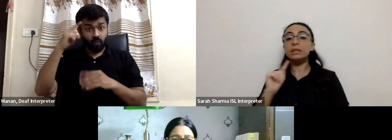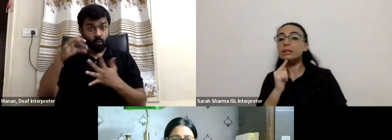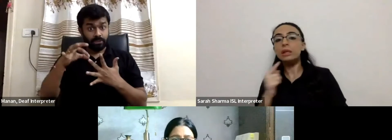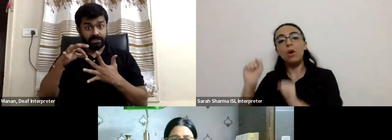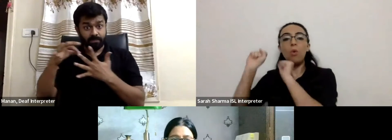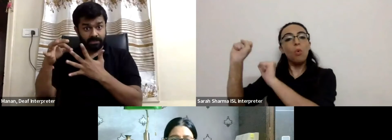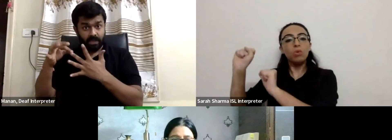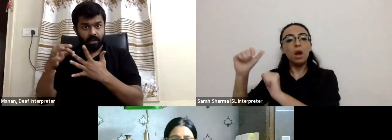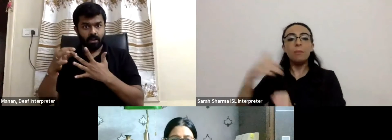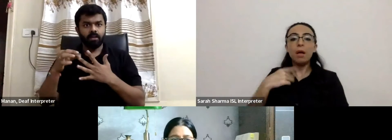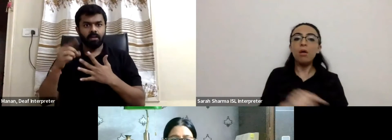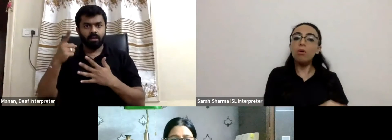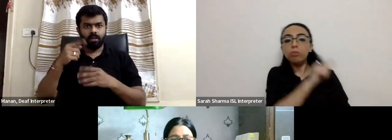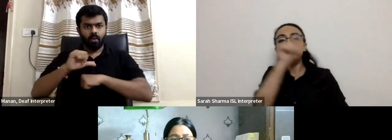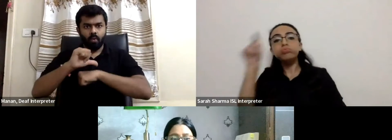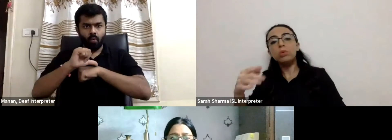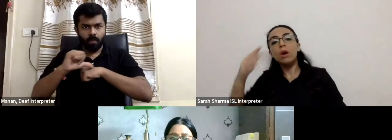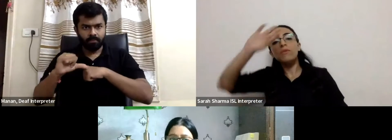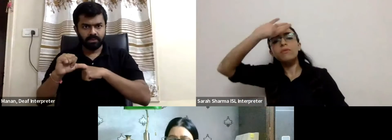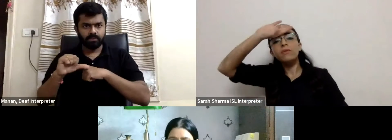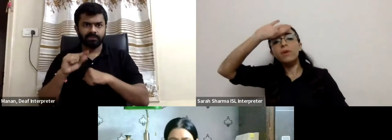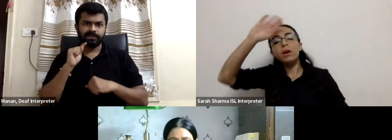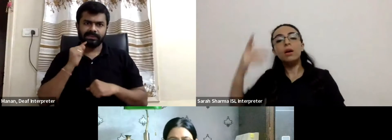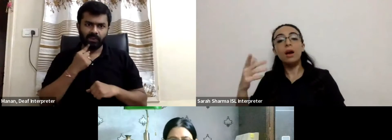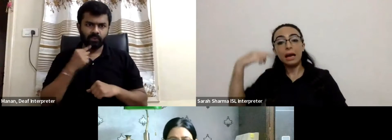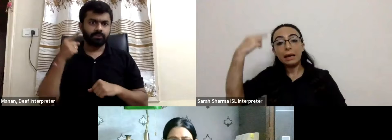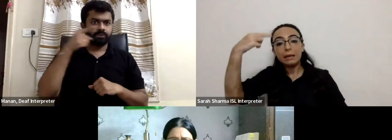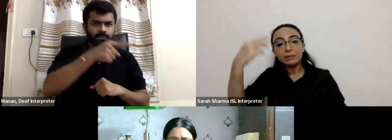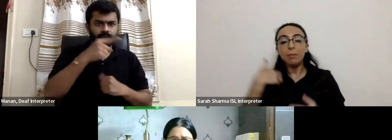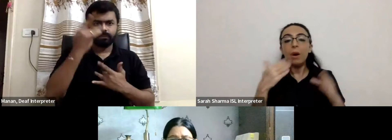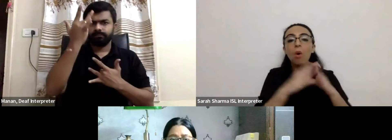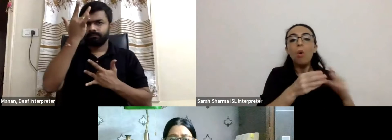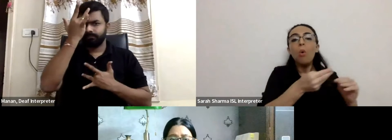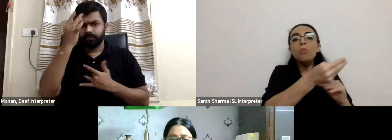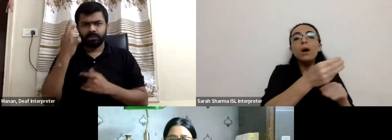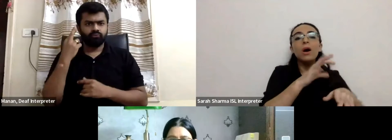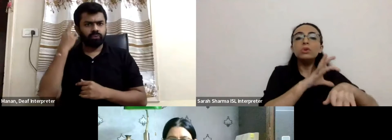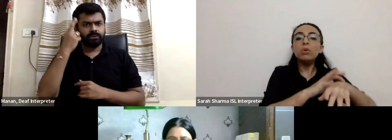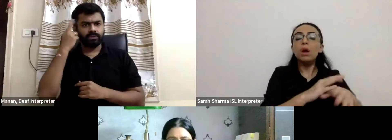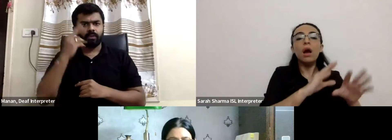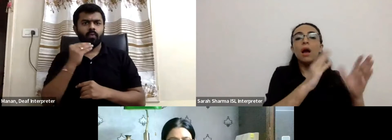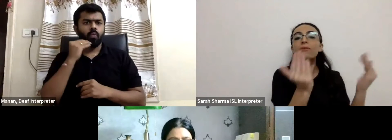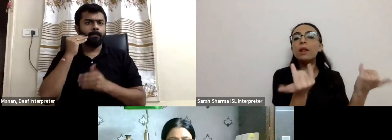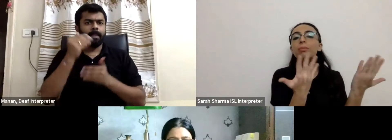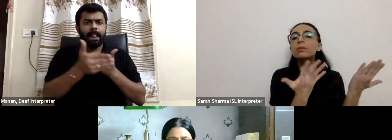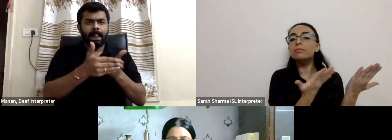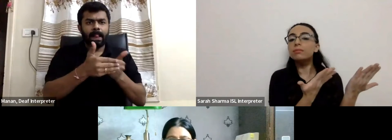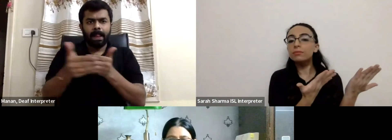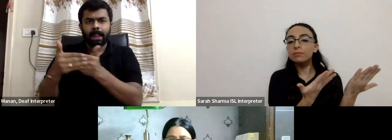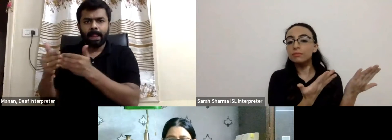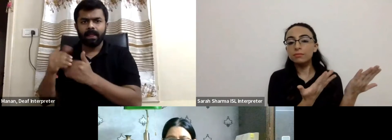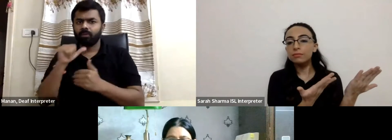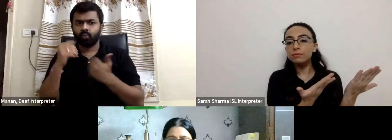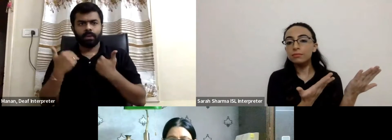in in tertiary hospitals and also secondary hospitals. And